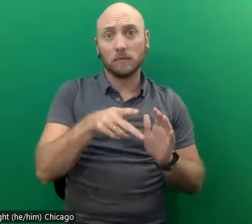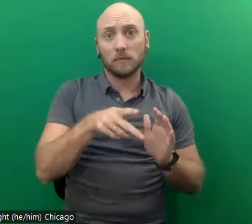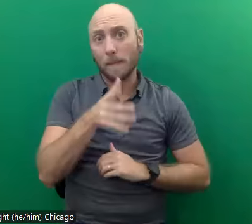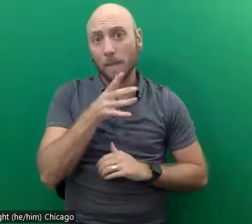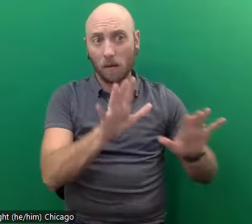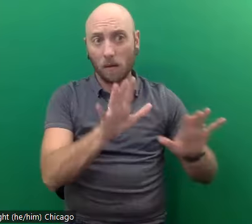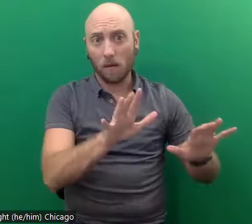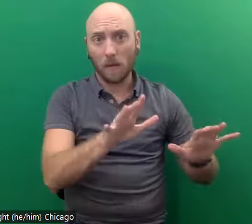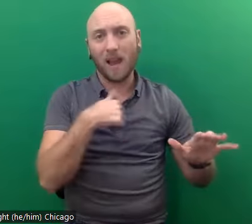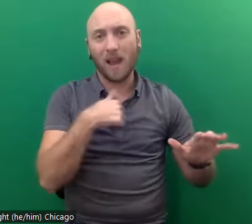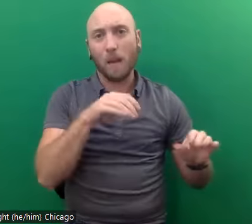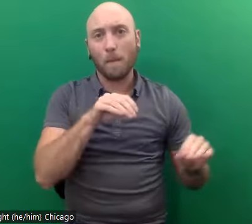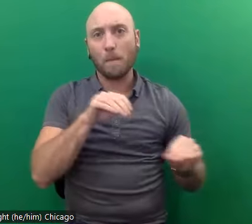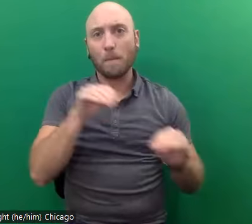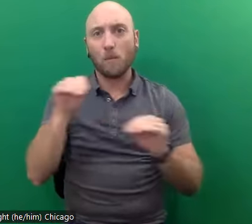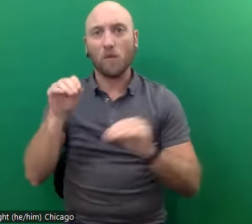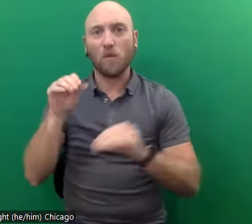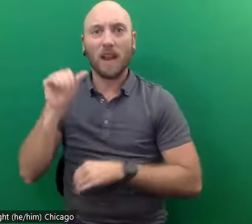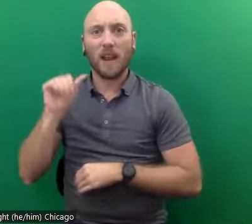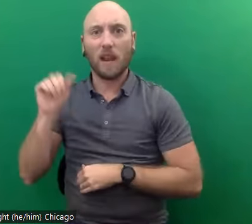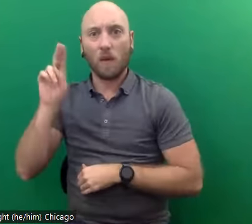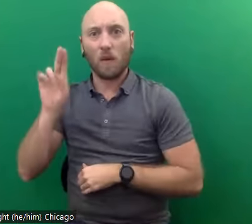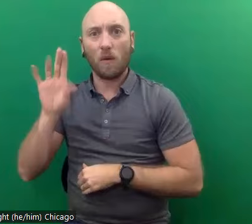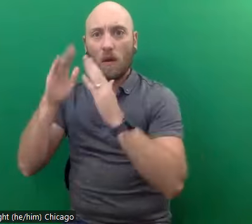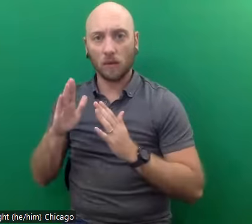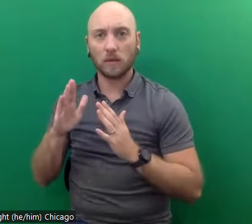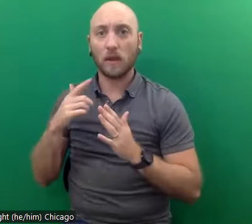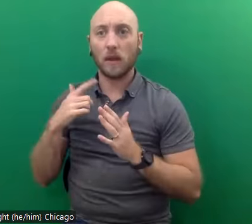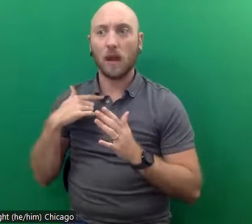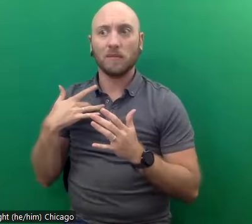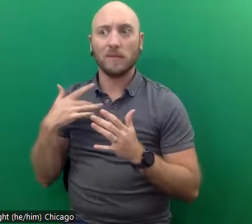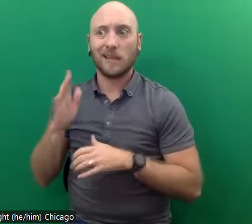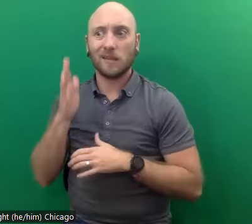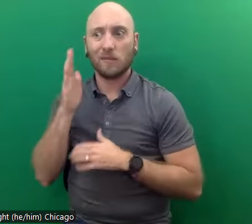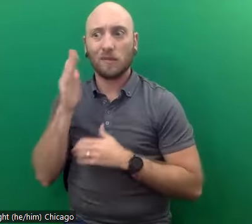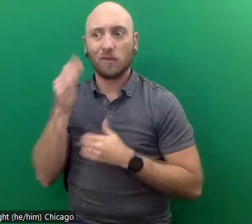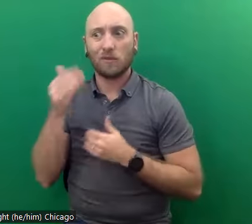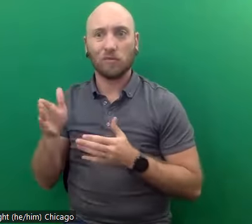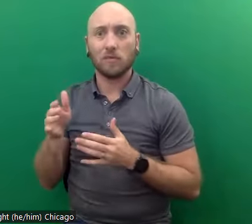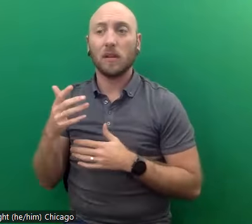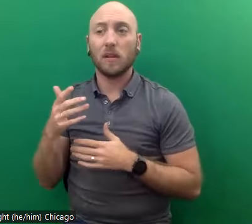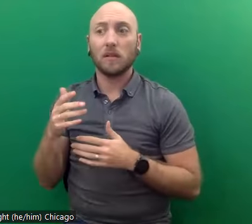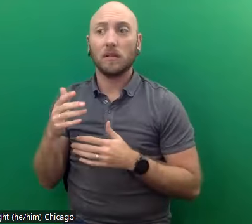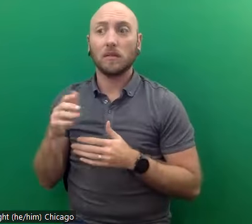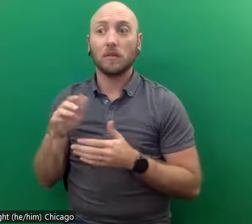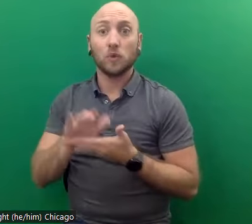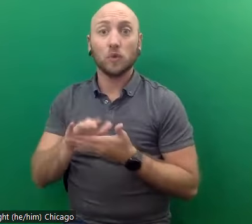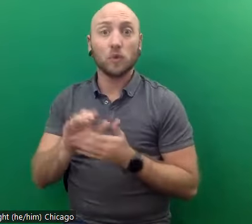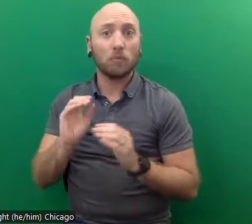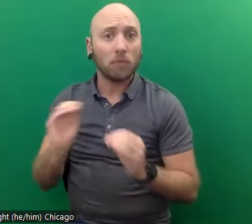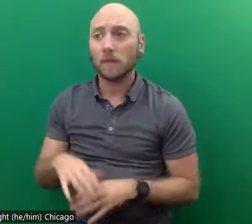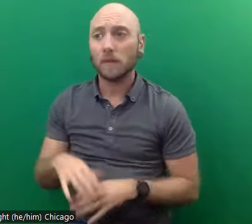was to get something to eat or go to the bathroom, and I would go right back in. I stopped going to school. I stopped playing extracurricular